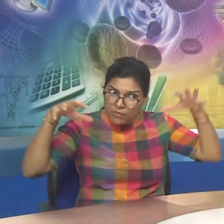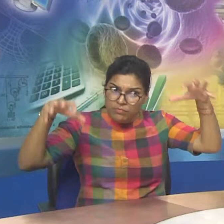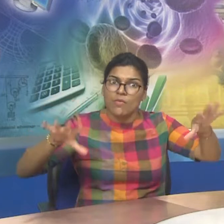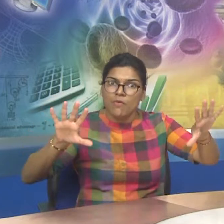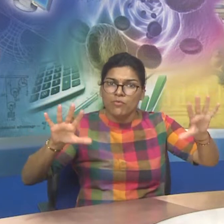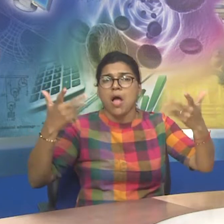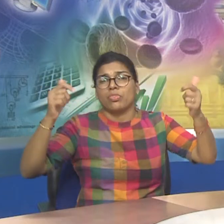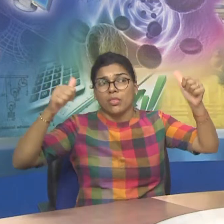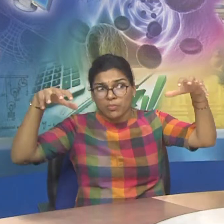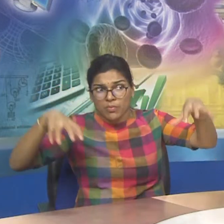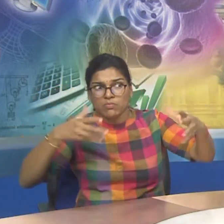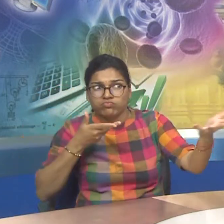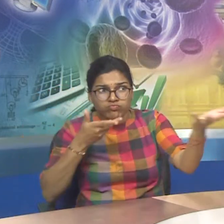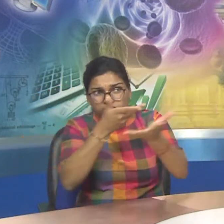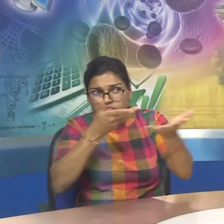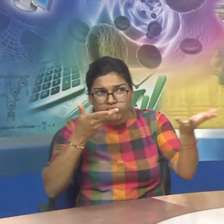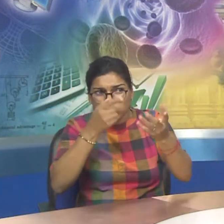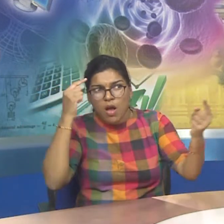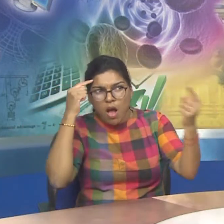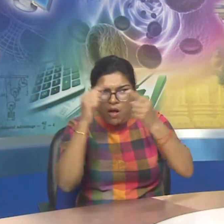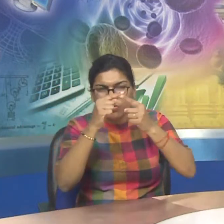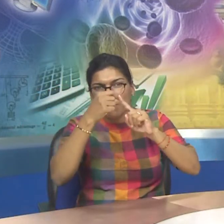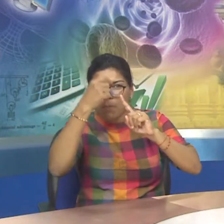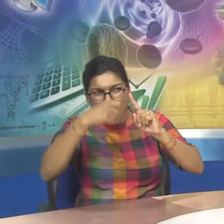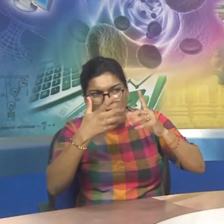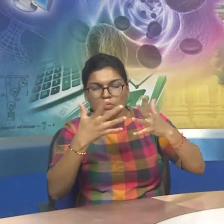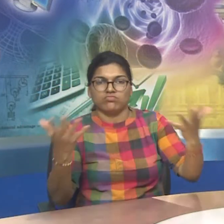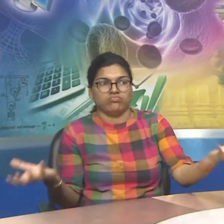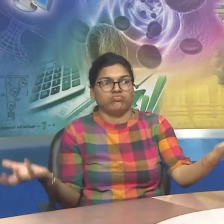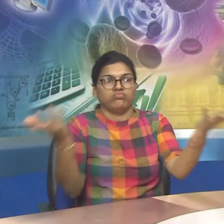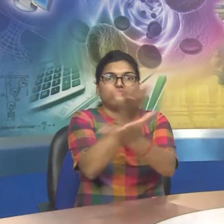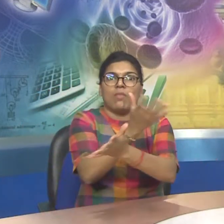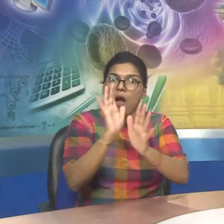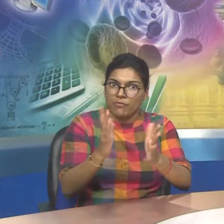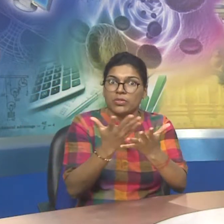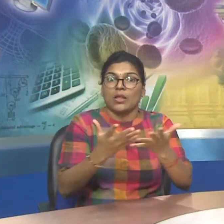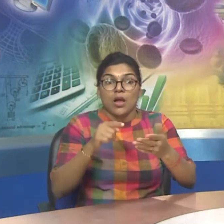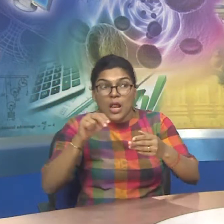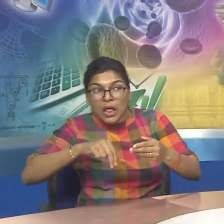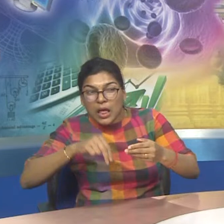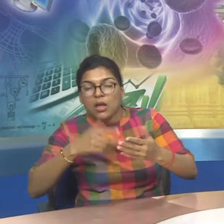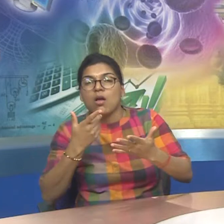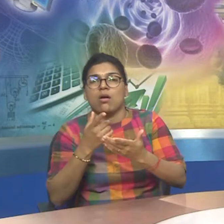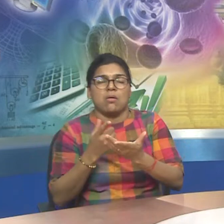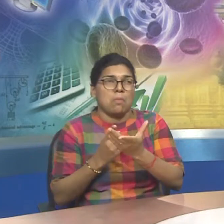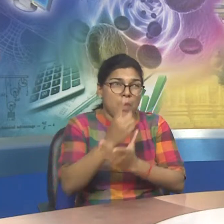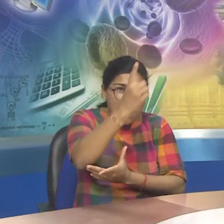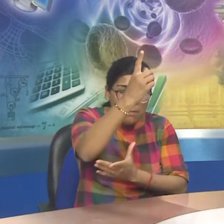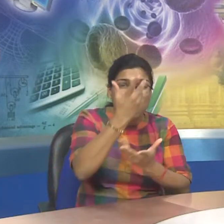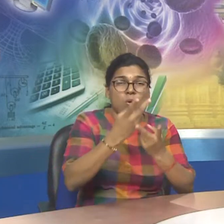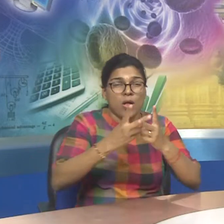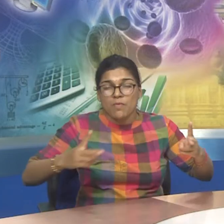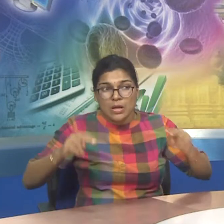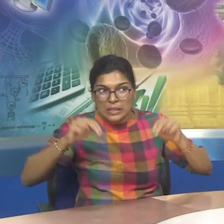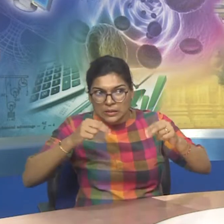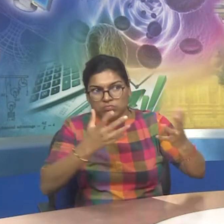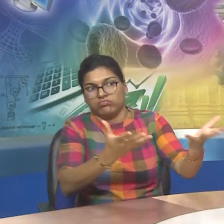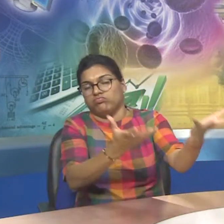so that our own group can become more powerful than the other country, and that country become scared of